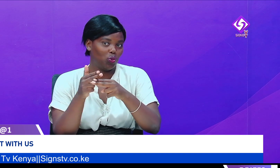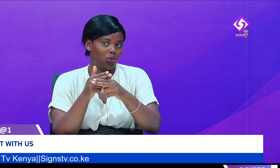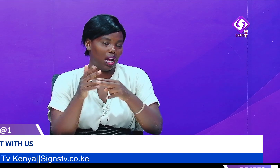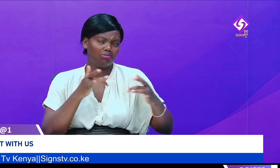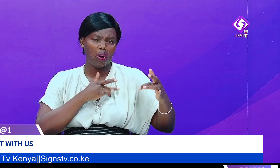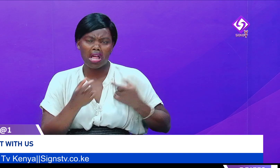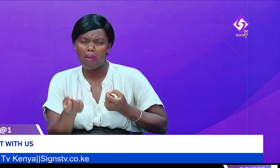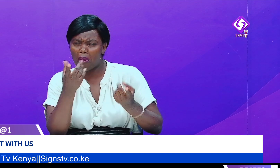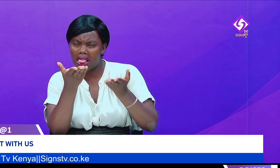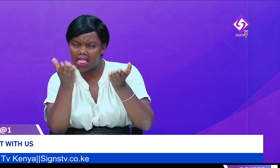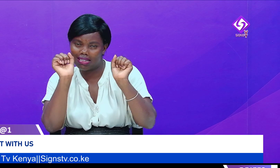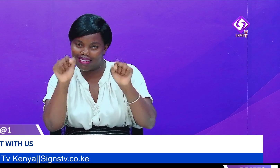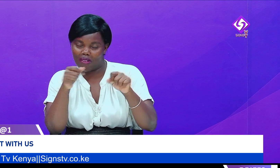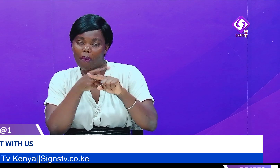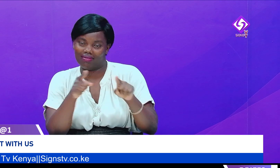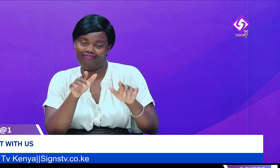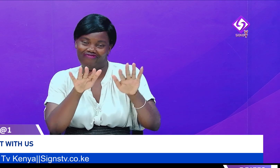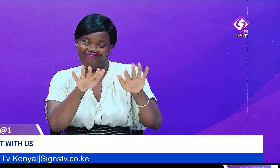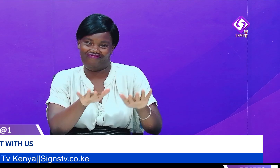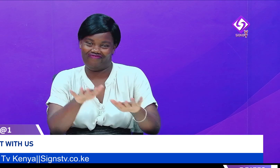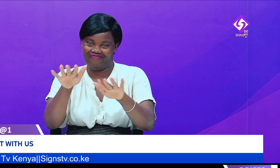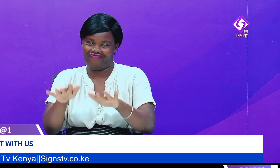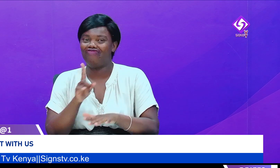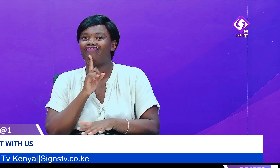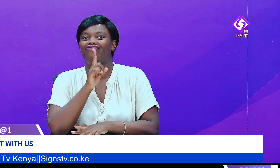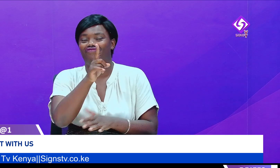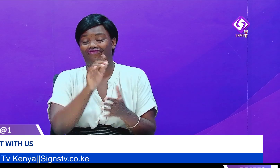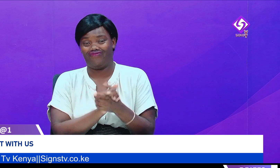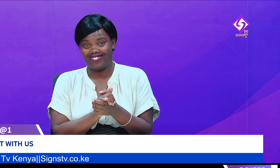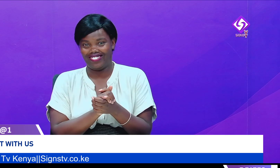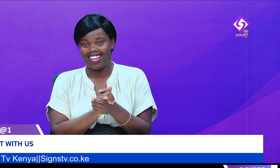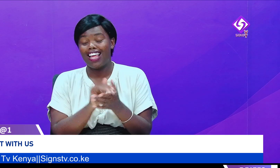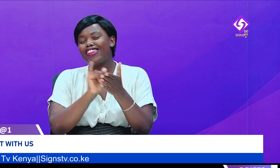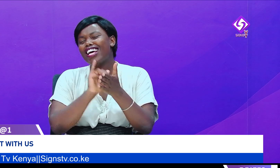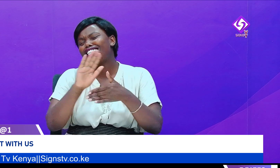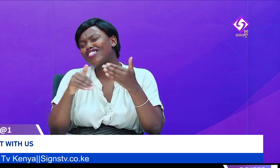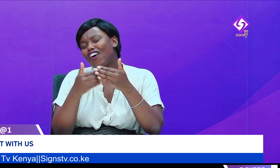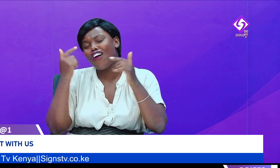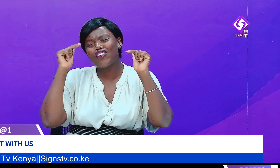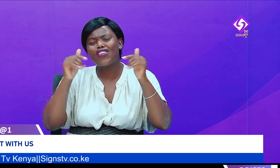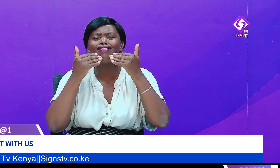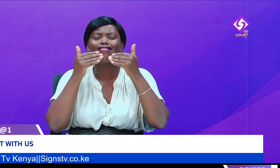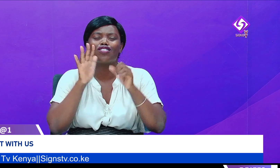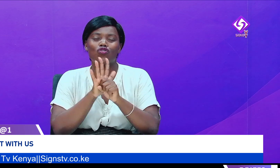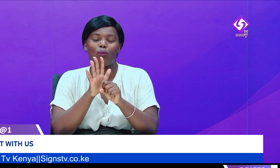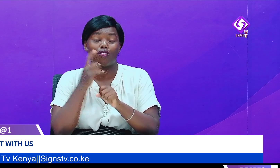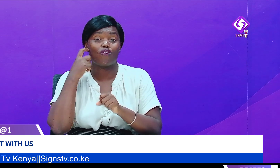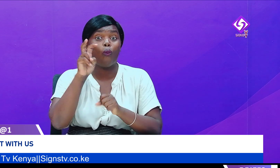are going to hear from them very soon. There might be some concerns, as you have heard from the previous story. Thank you so much